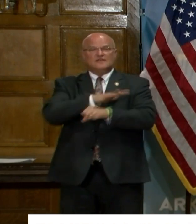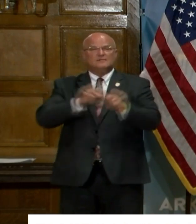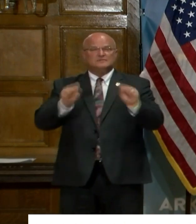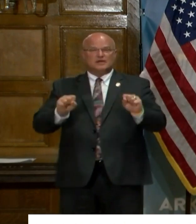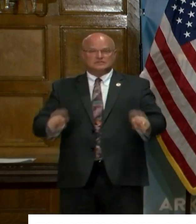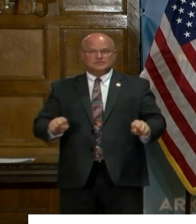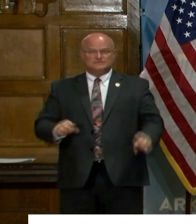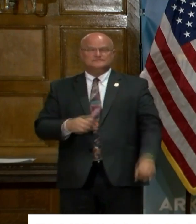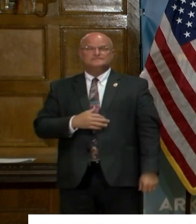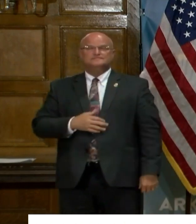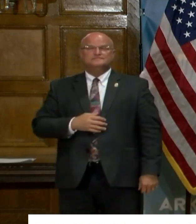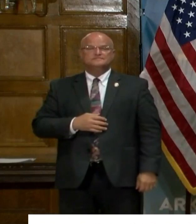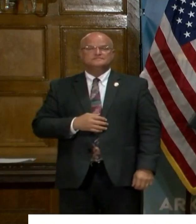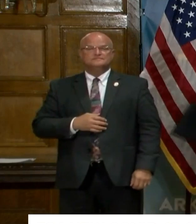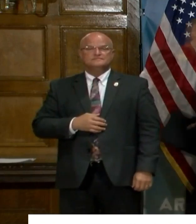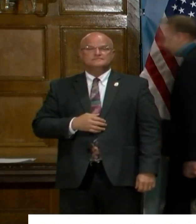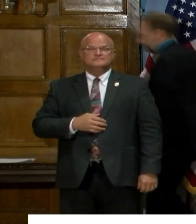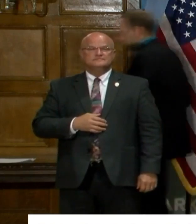possible.